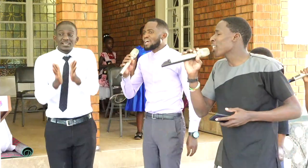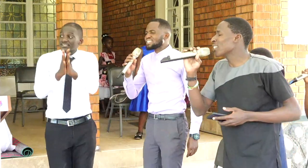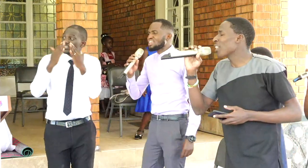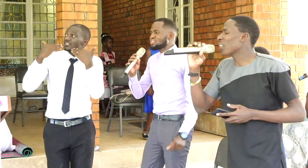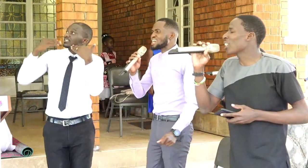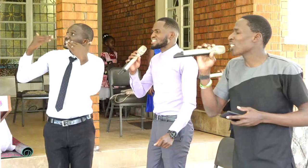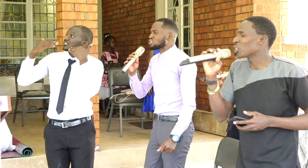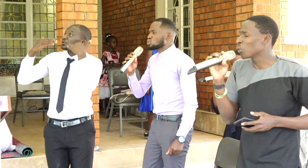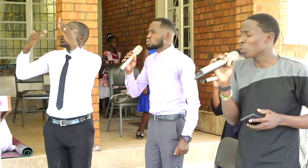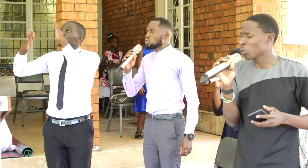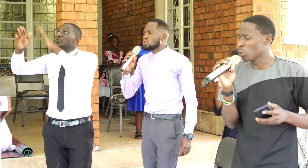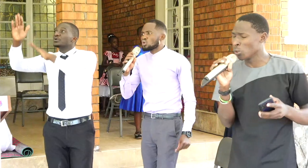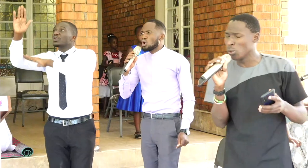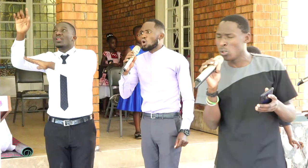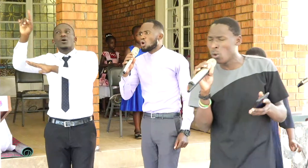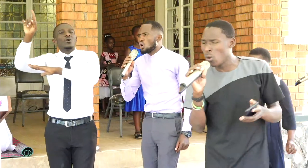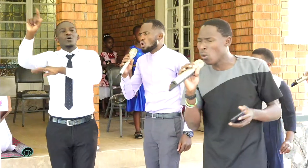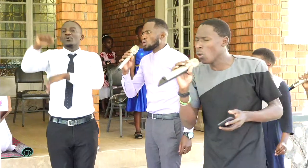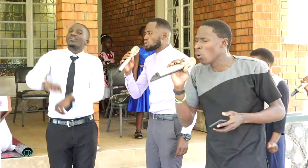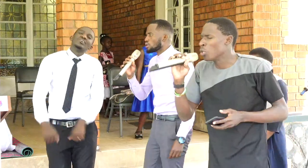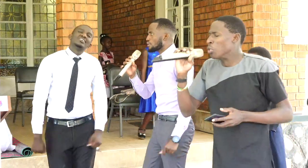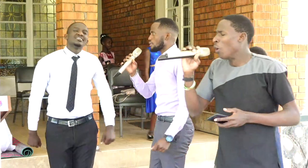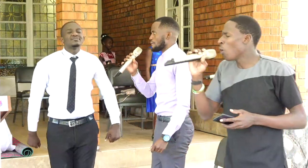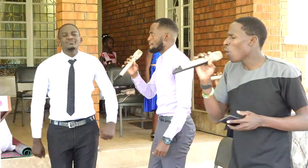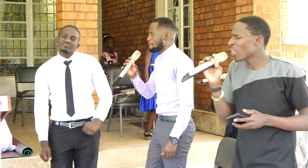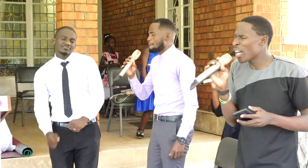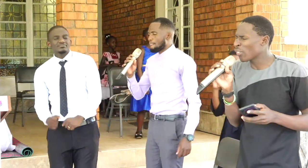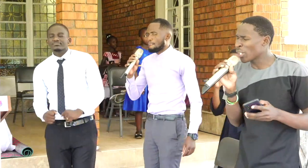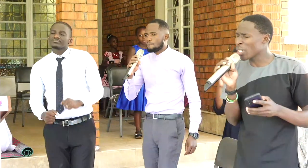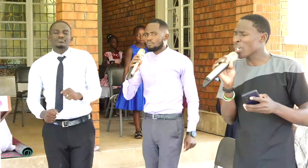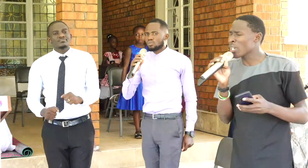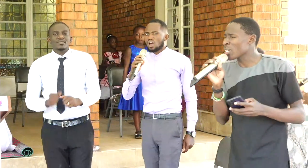Oh, praise and thanks unto you, Lord.